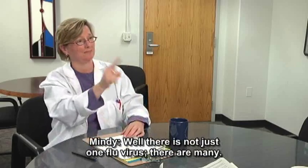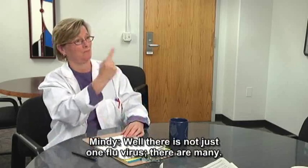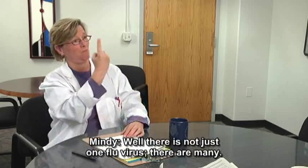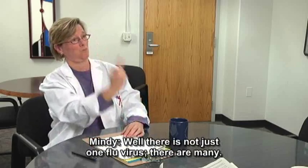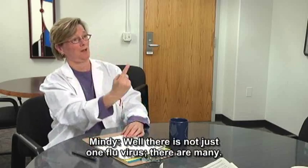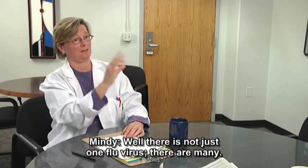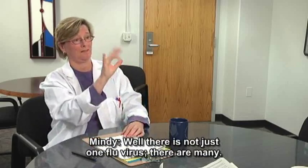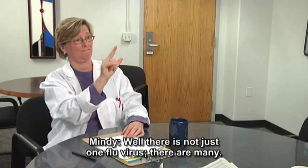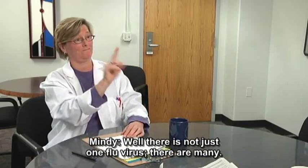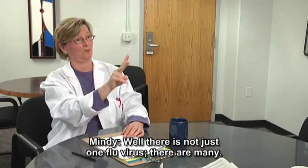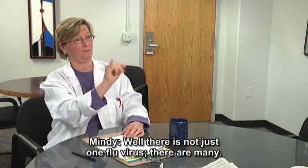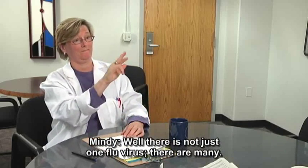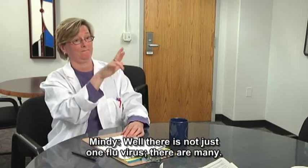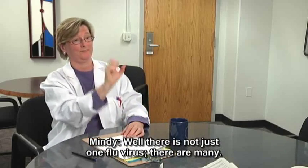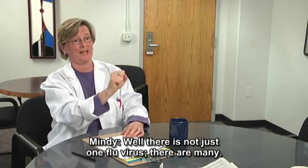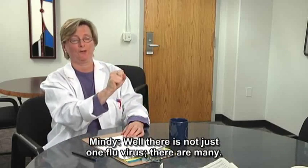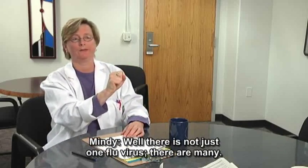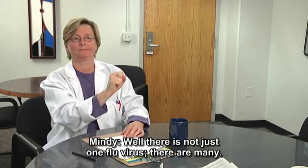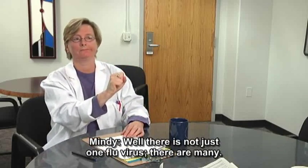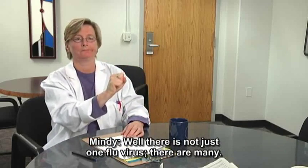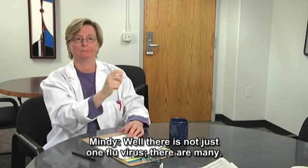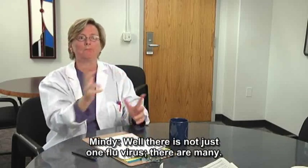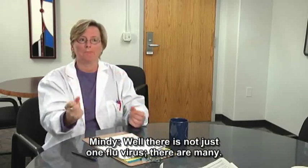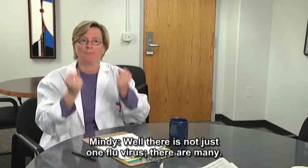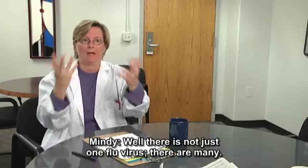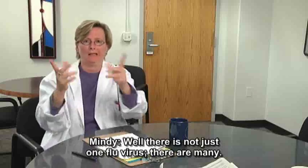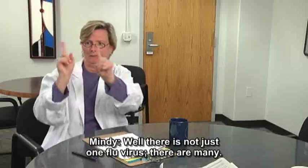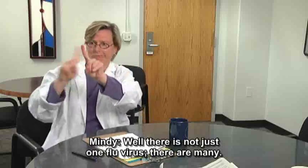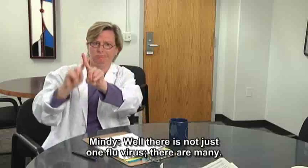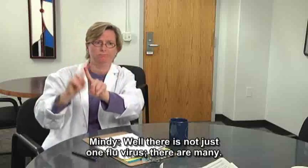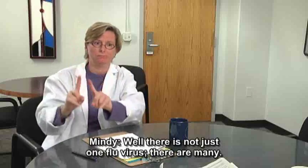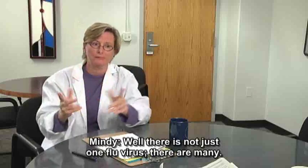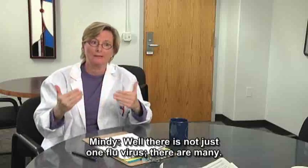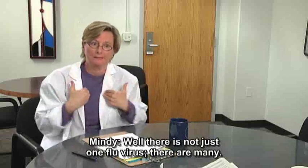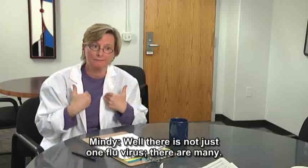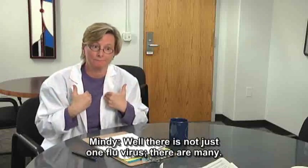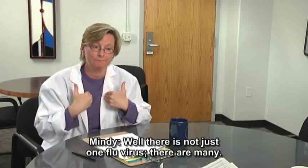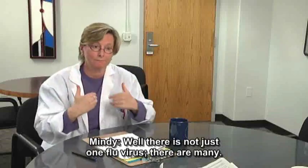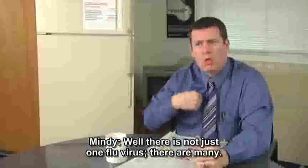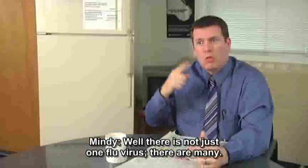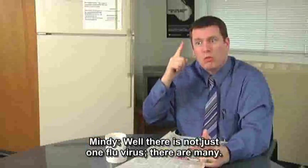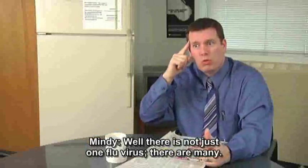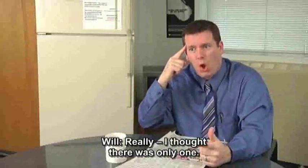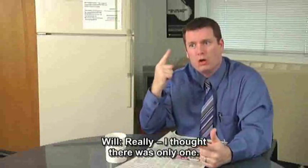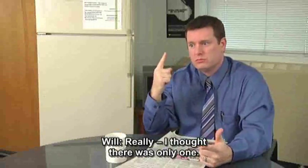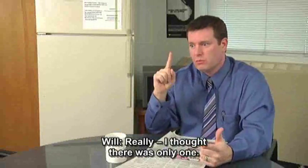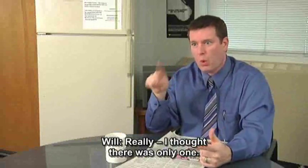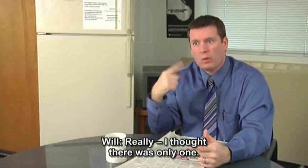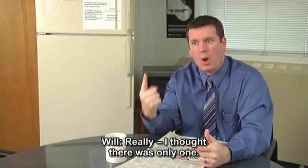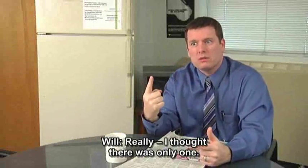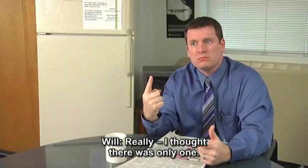Well, there's not just one flu virus. There are many. Really? I thought there was only one.